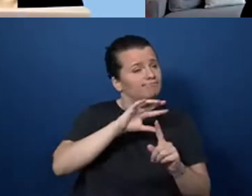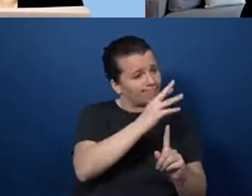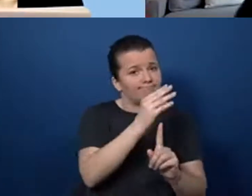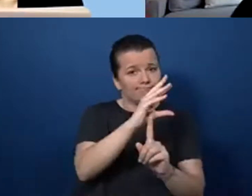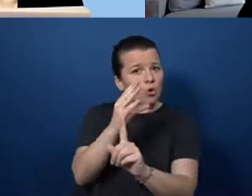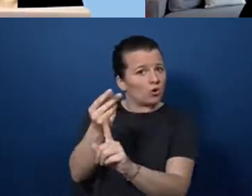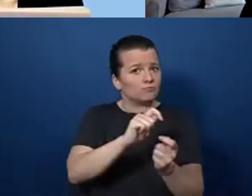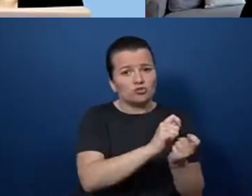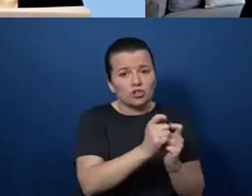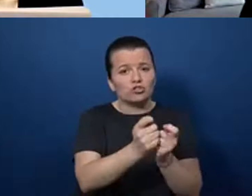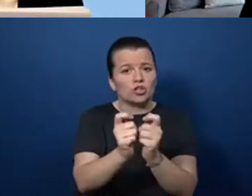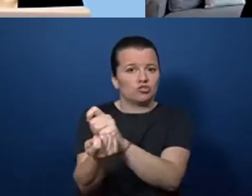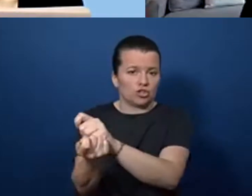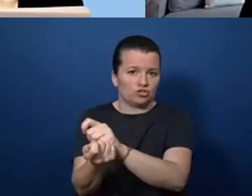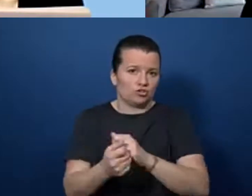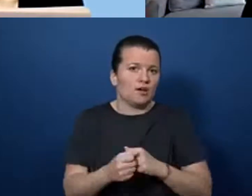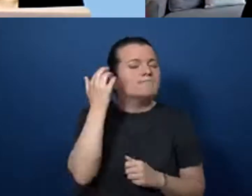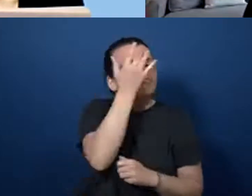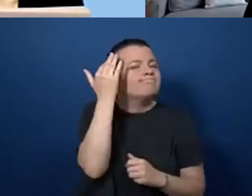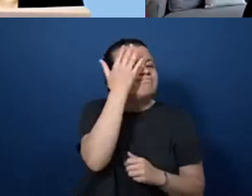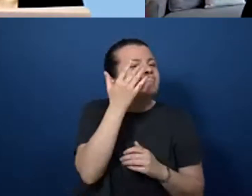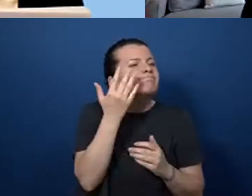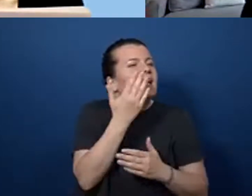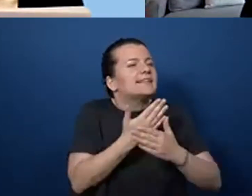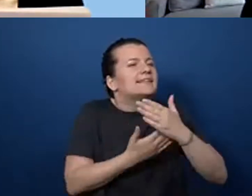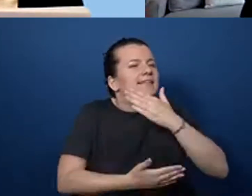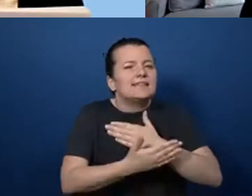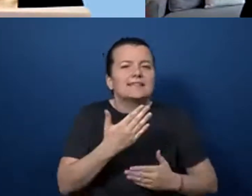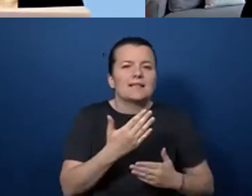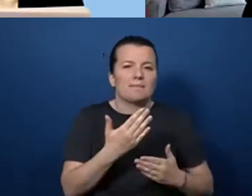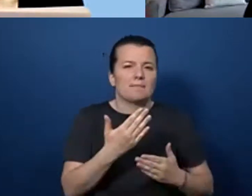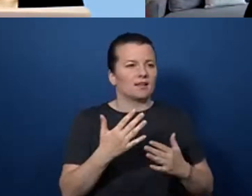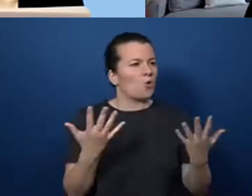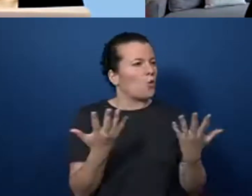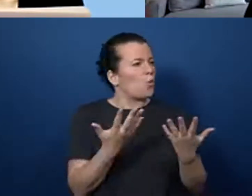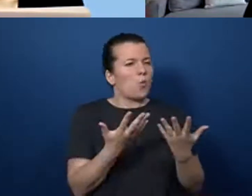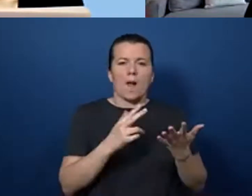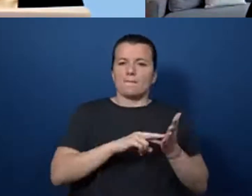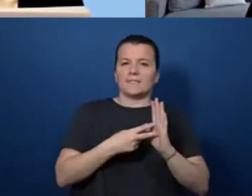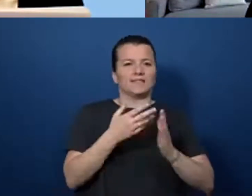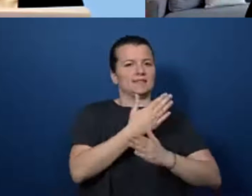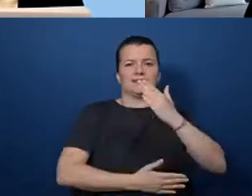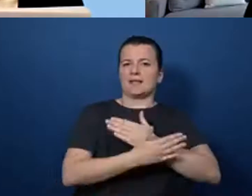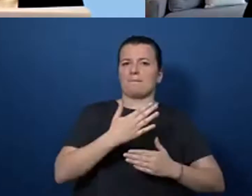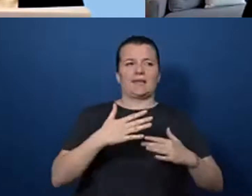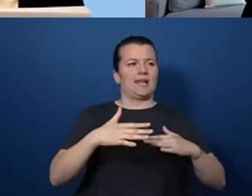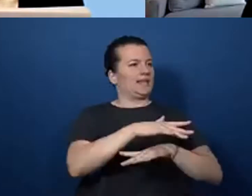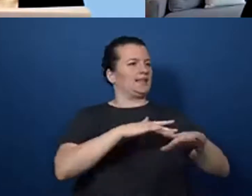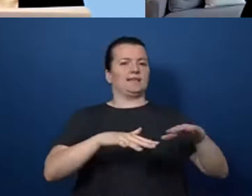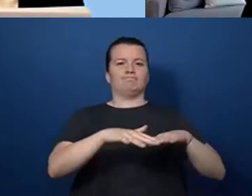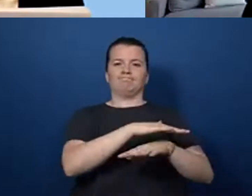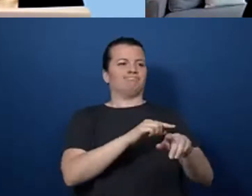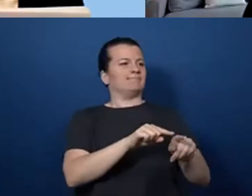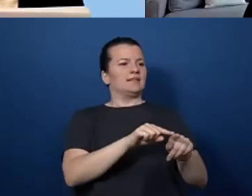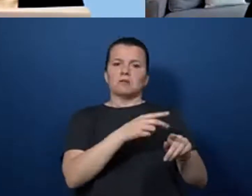curriculum that focus on transforming social norms around disability, reducing stigma, representing people